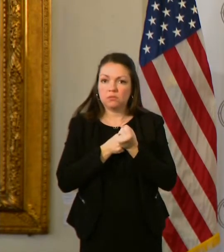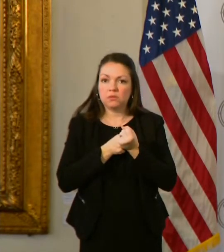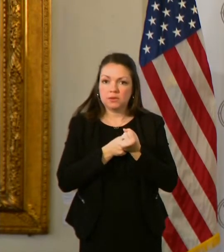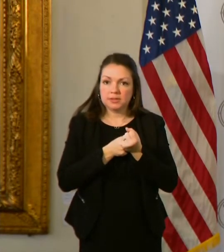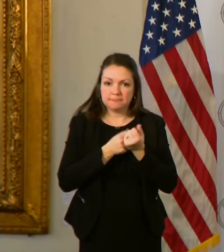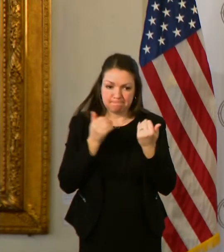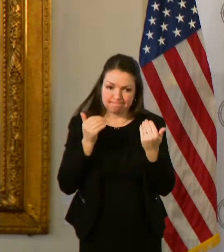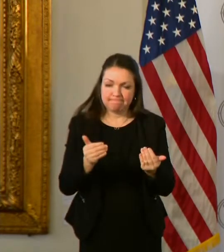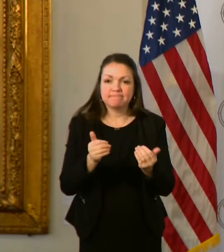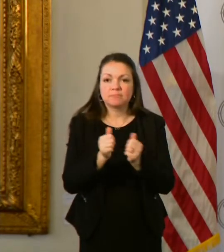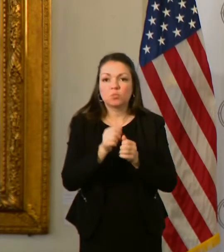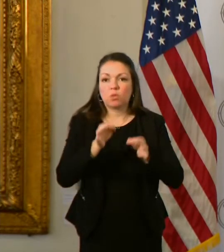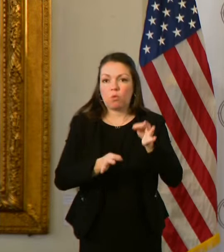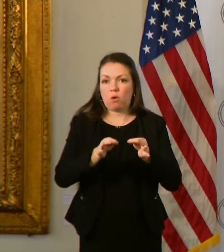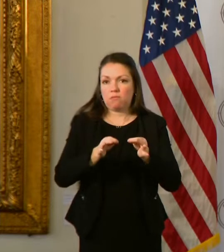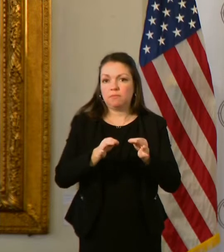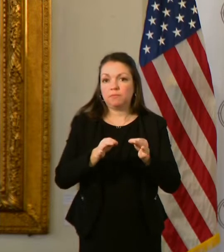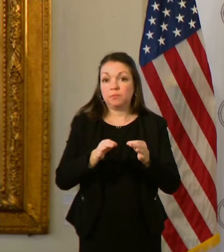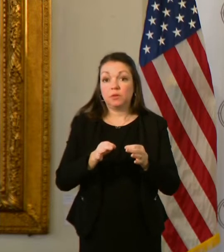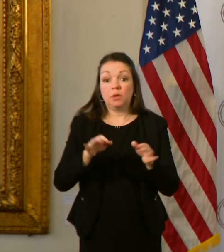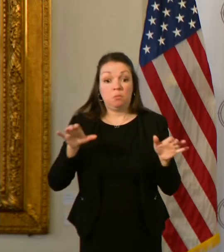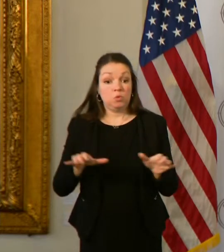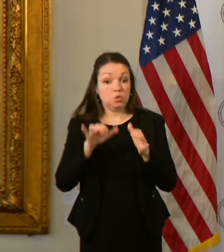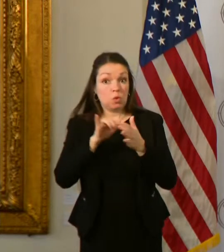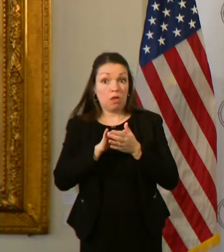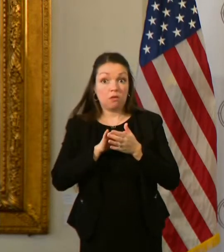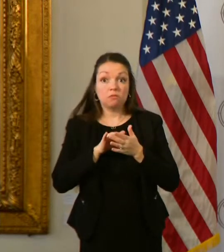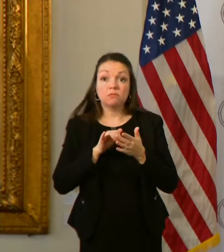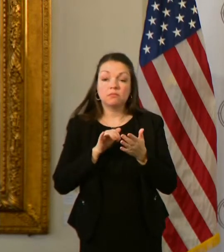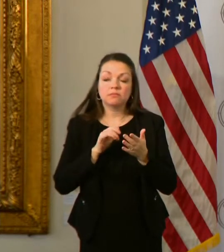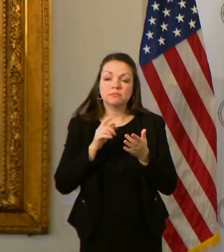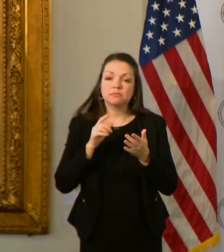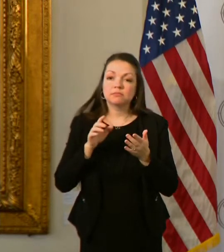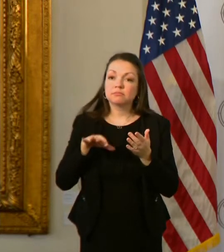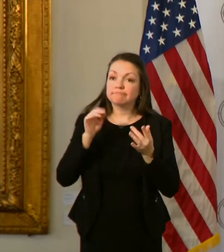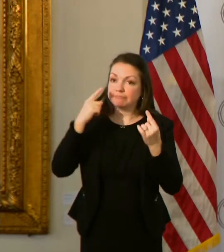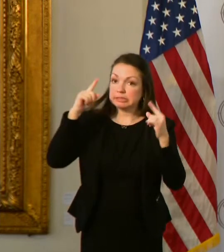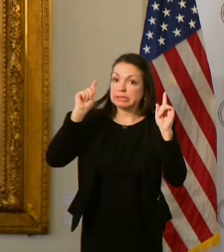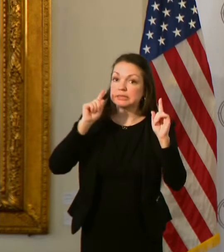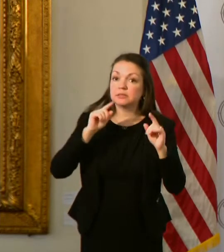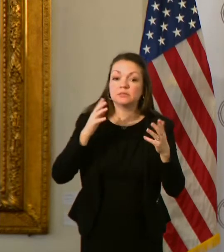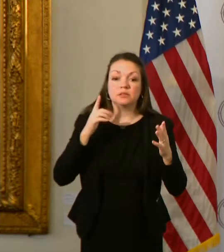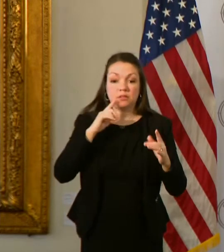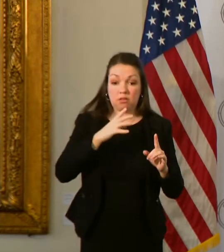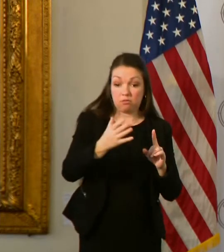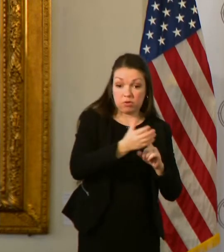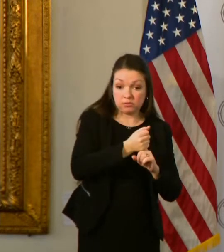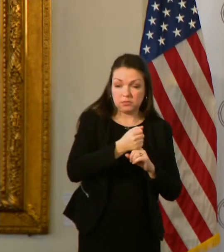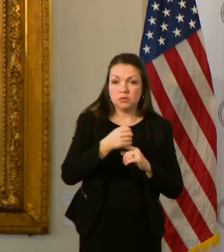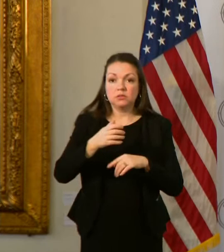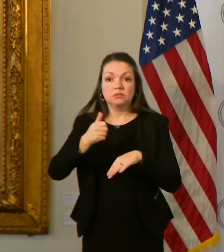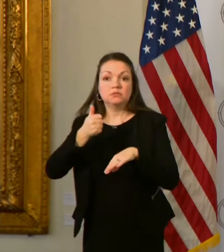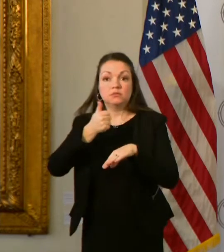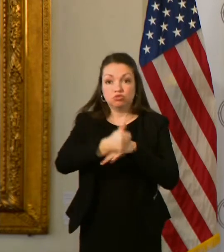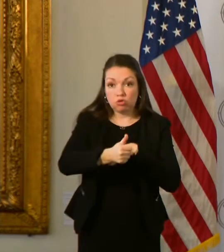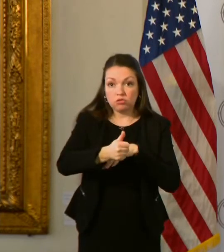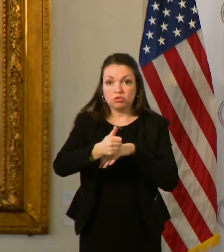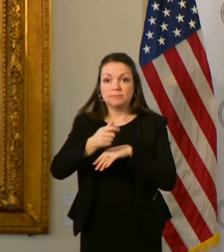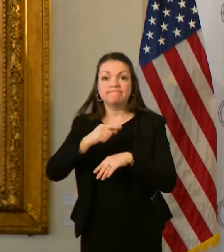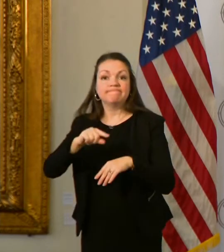doing that, we have found success in not only having an arrest, and a charge, but a